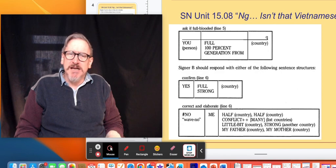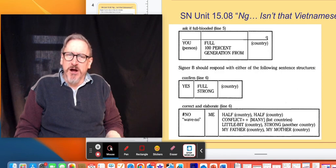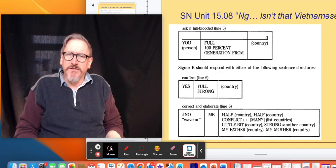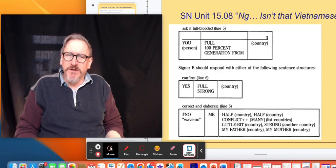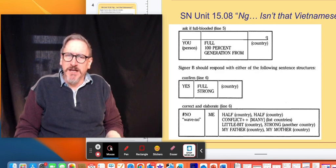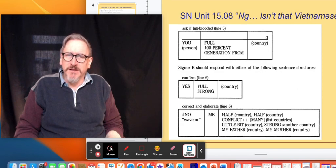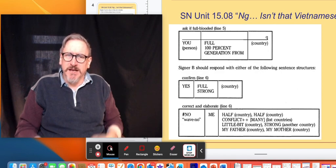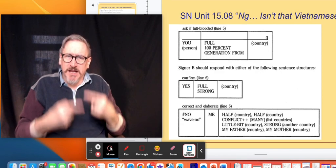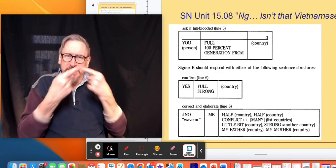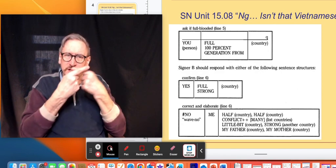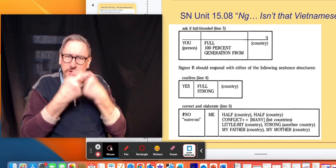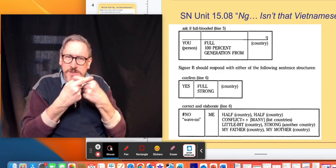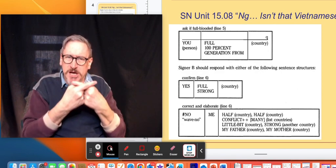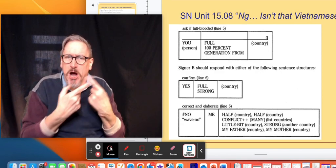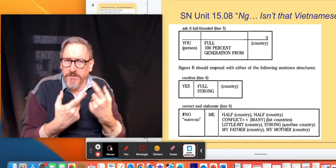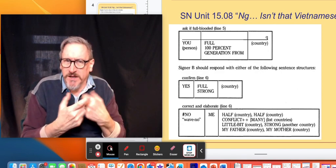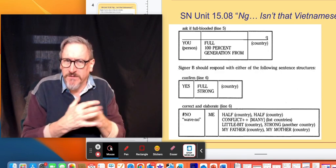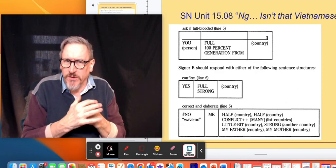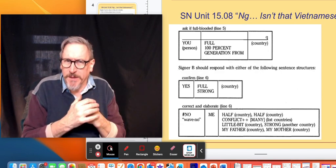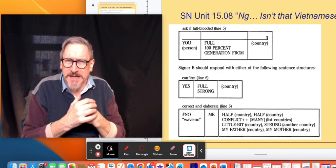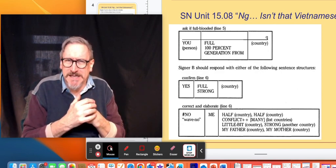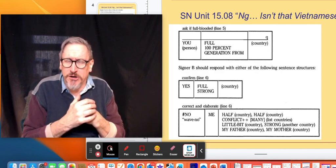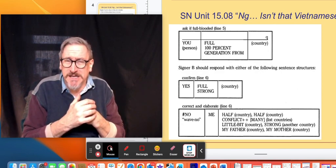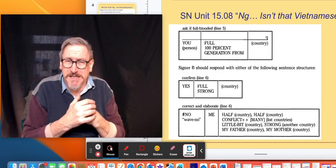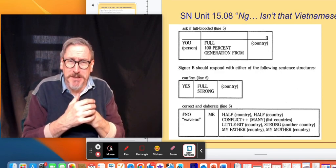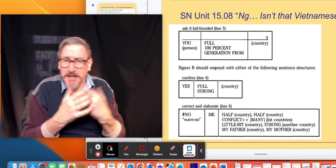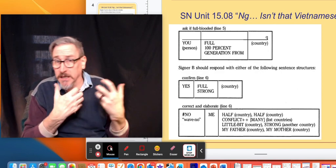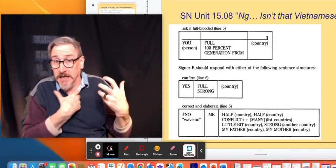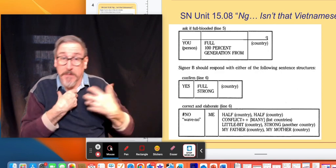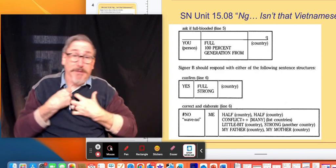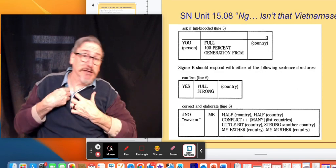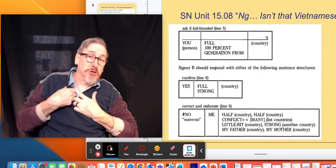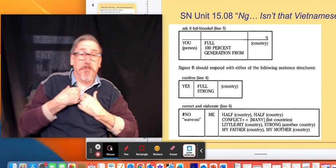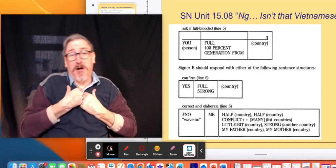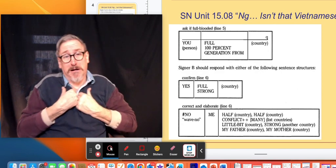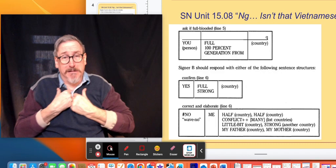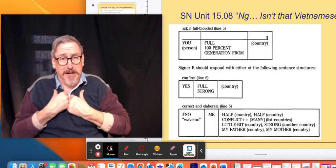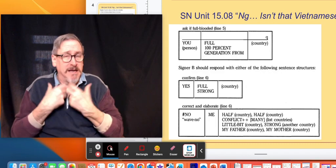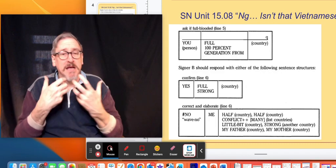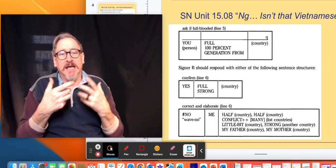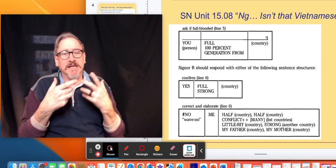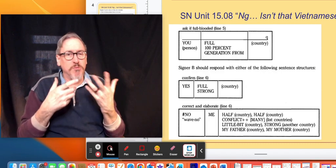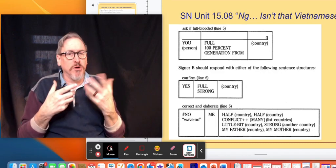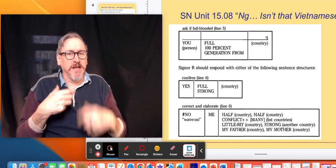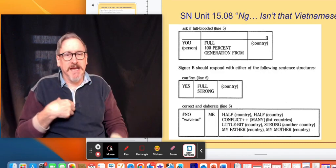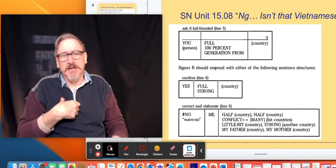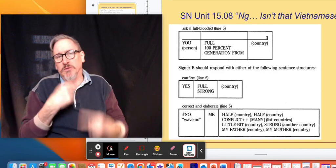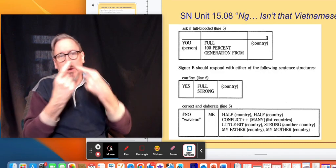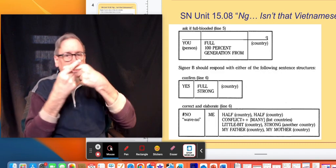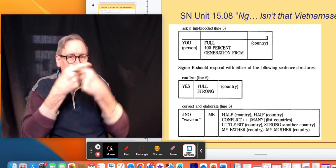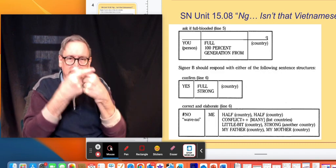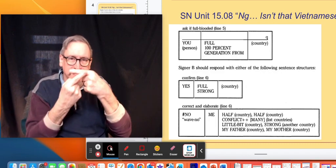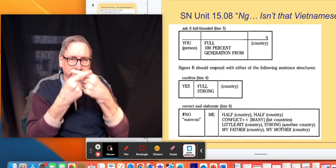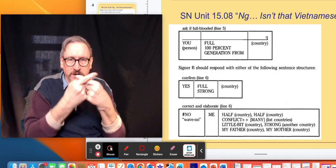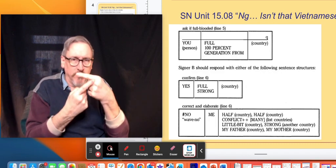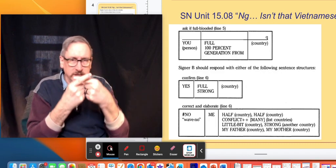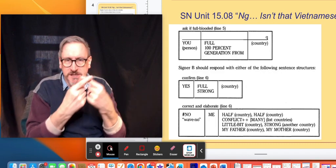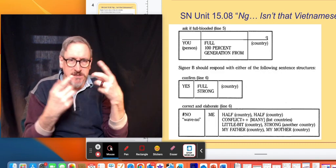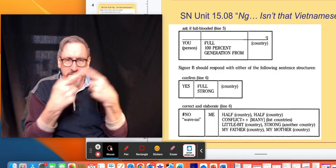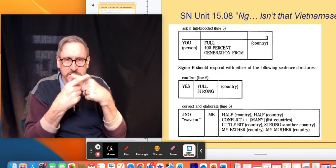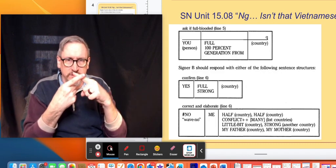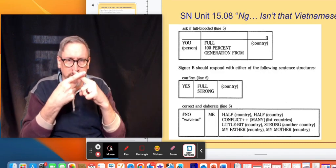it's an odd feeling that, like, to use conflict for that, because they aren't necessarily like, I'm being torn apart, right? It's more like, well, there's lots of